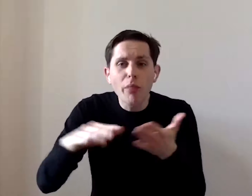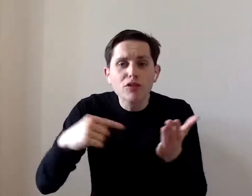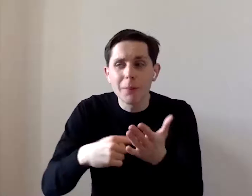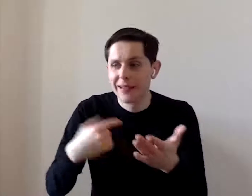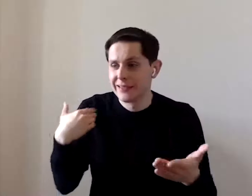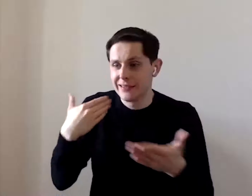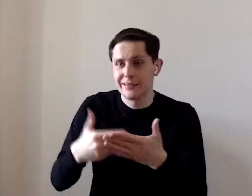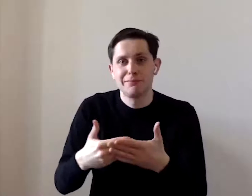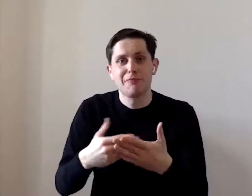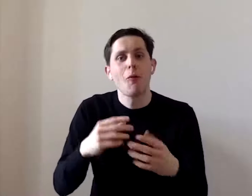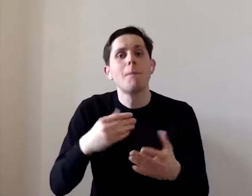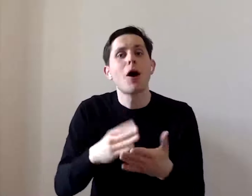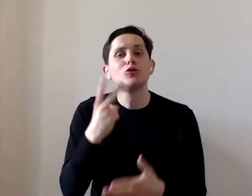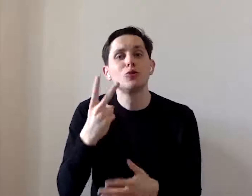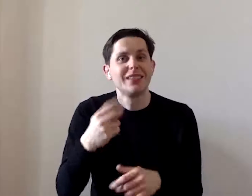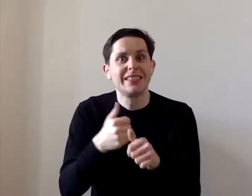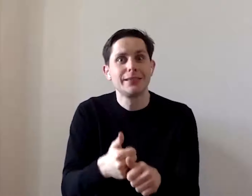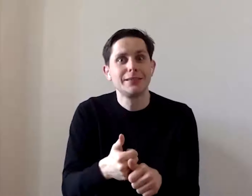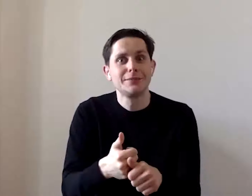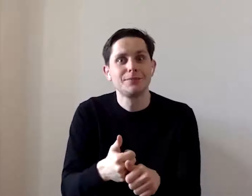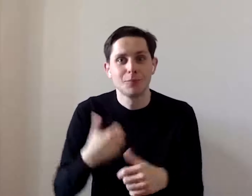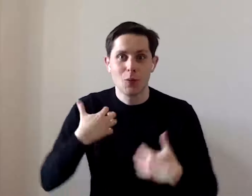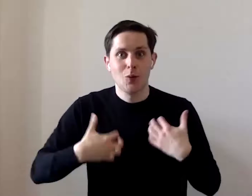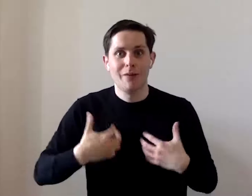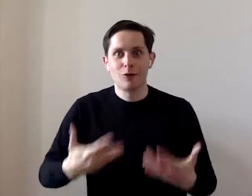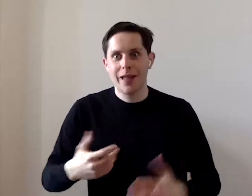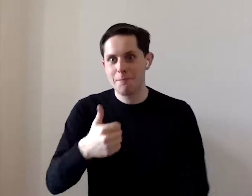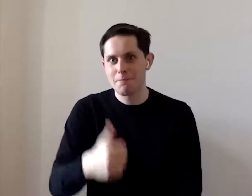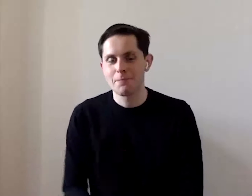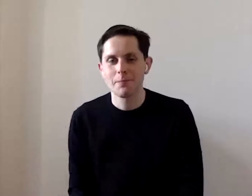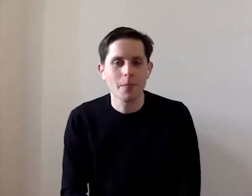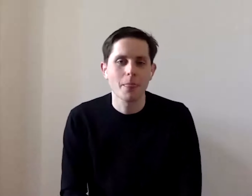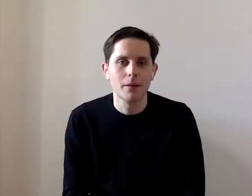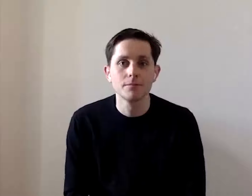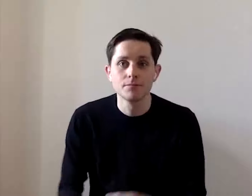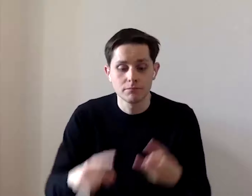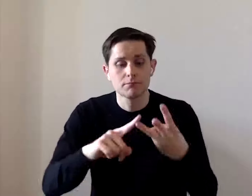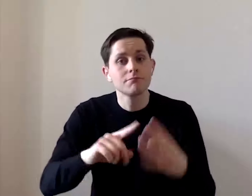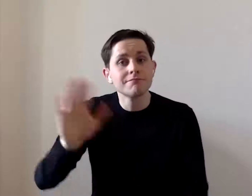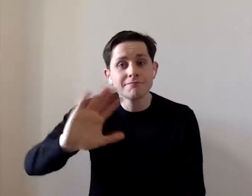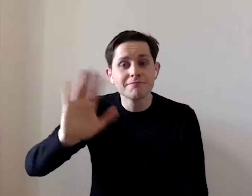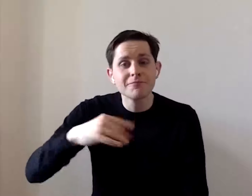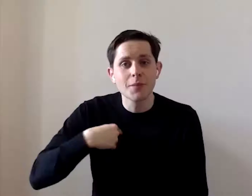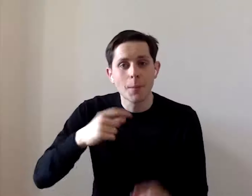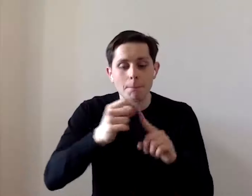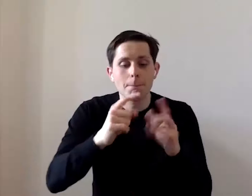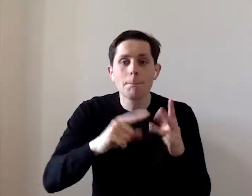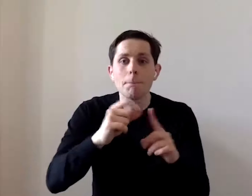2 architectural assistant, and I look forward to having a conversation with you today. Hi, I'm Poppy. I'm finishing